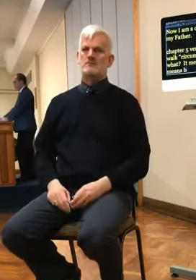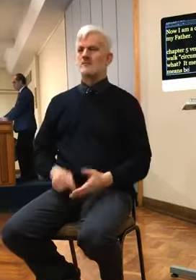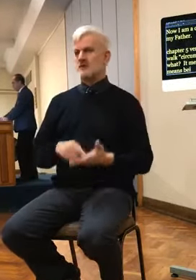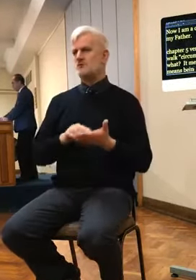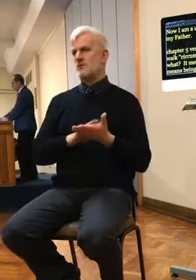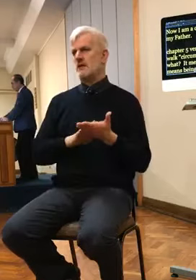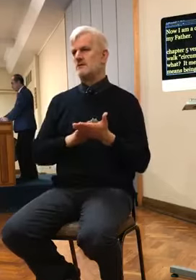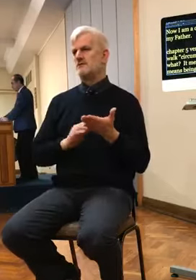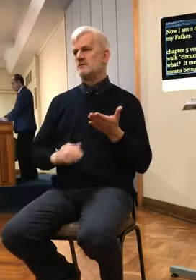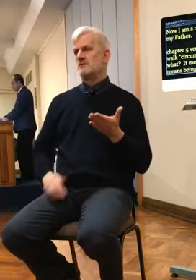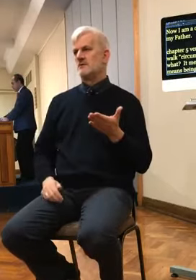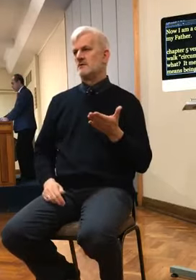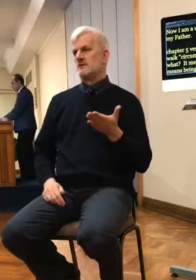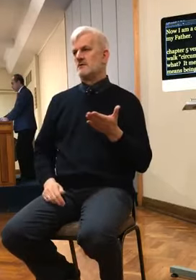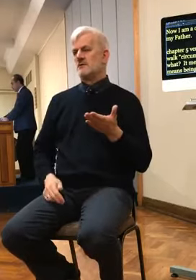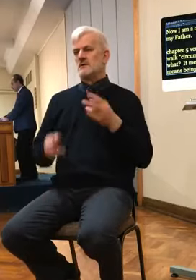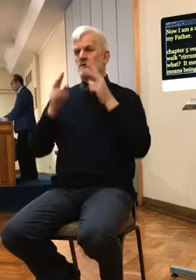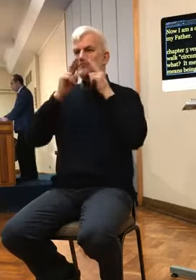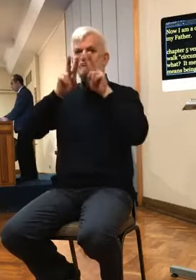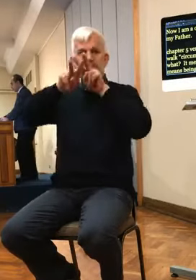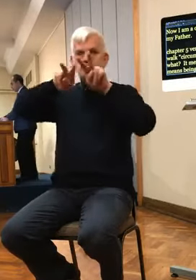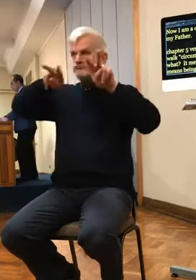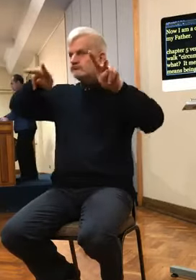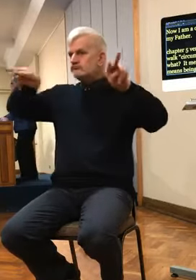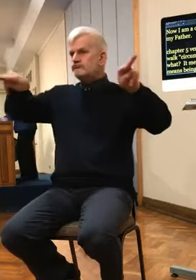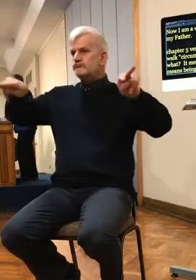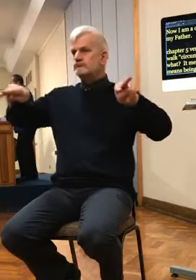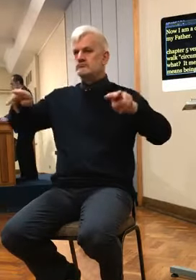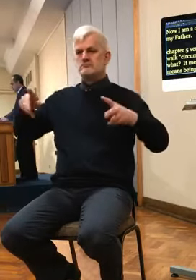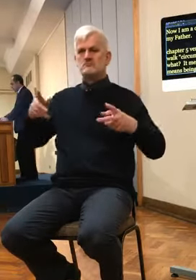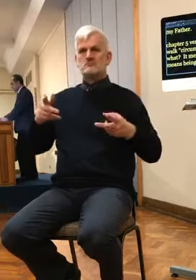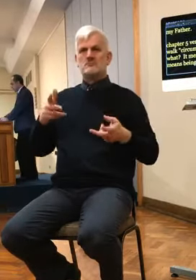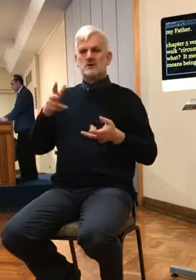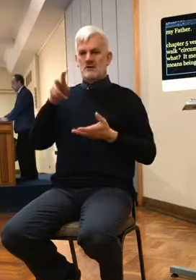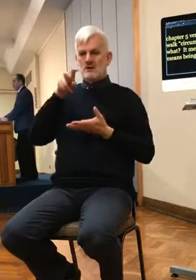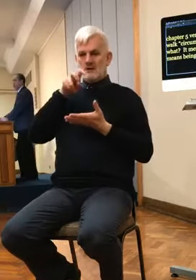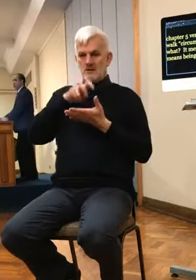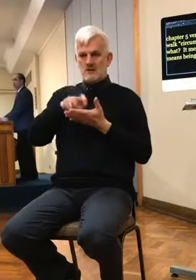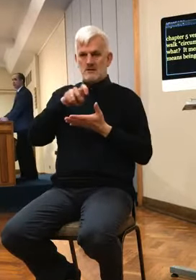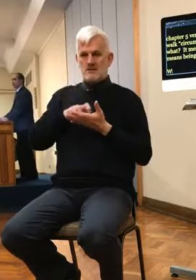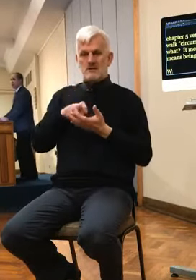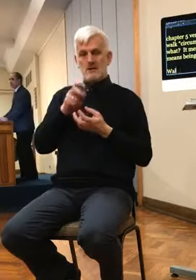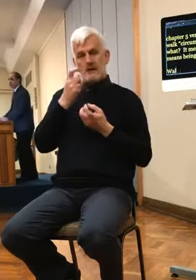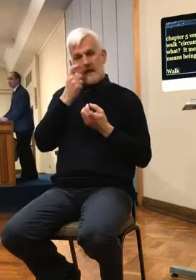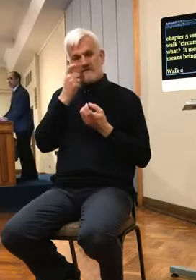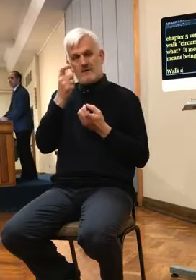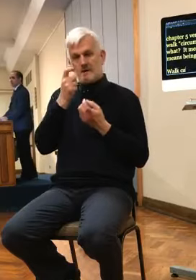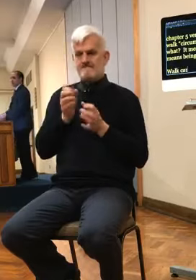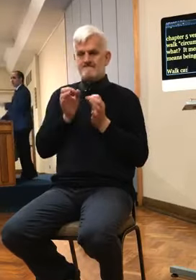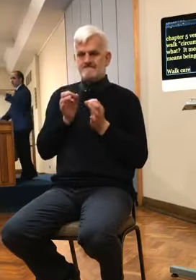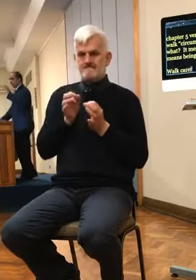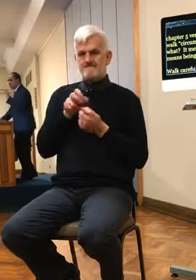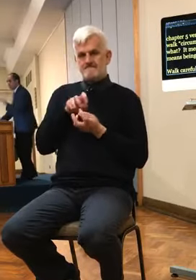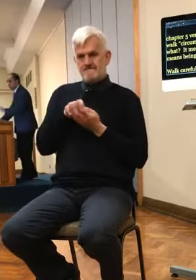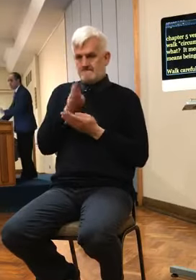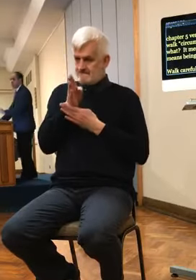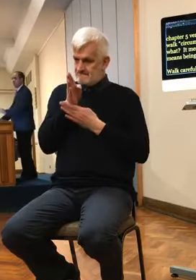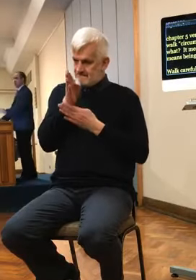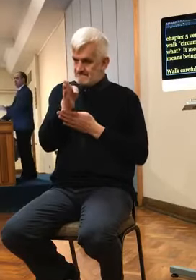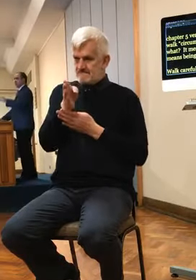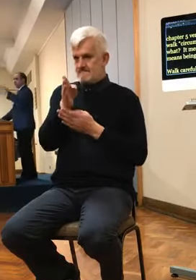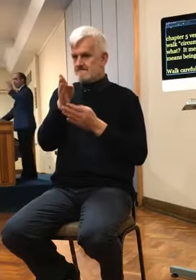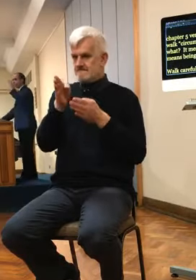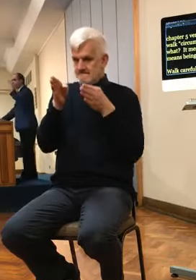also. Look all around. Walk carefully, walk precisely, walk exactly, walk